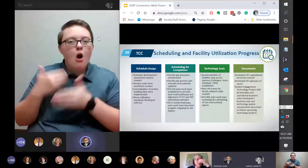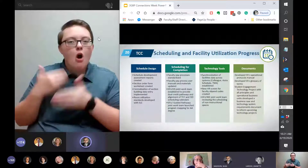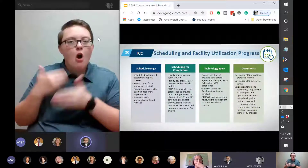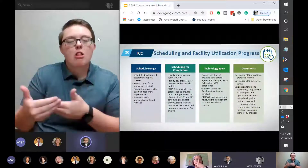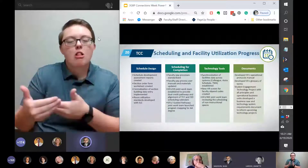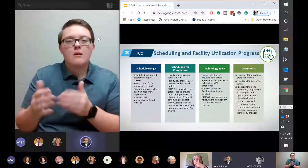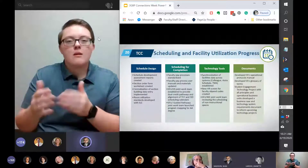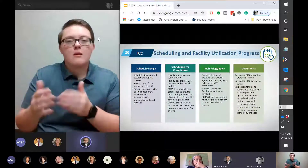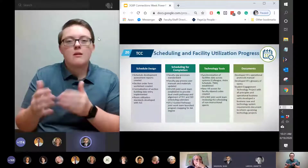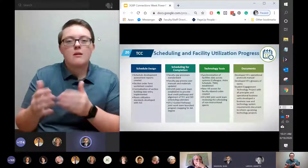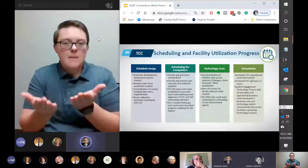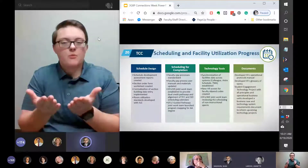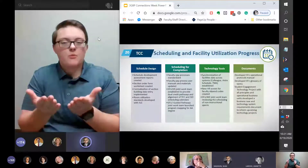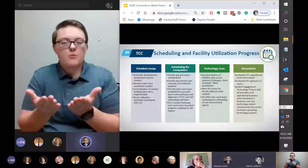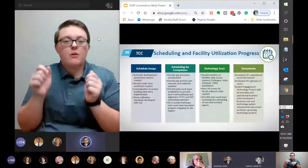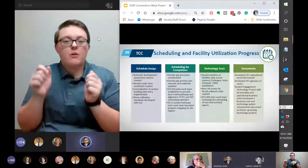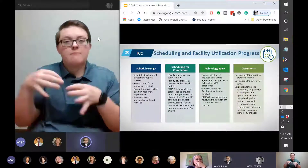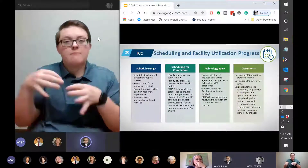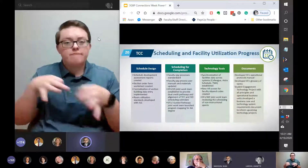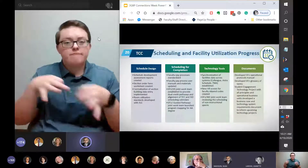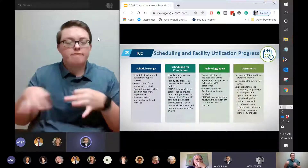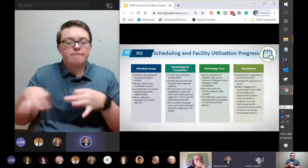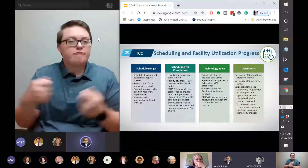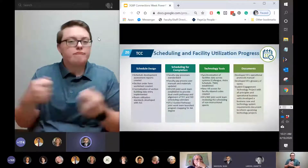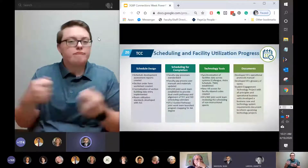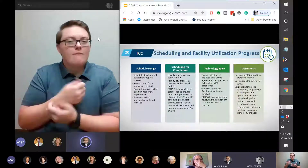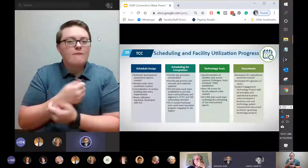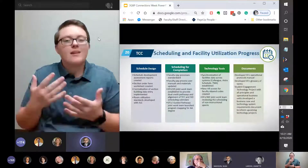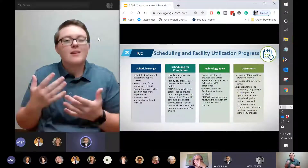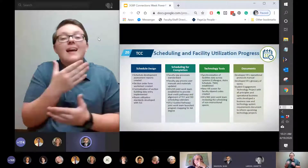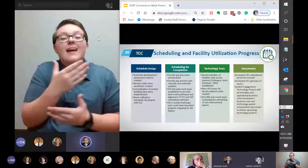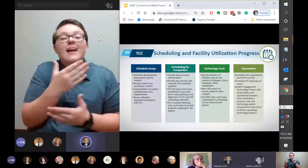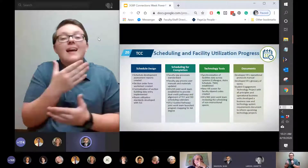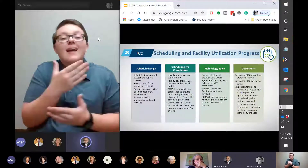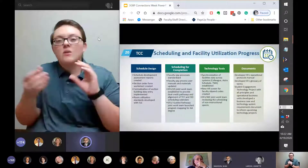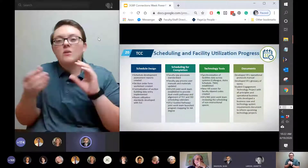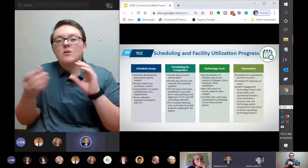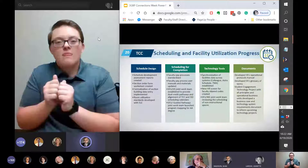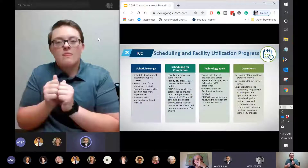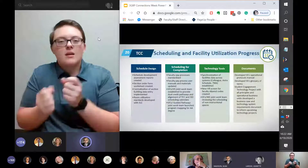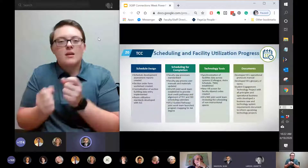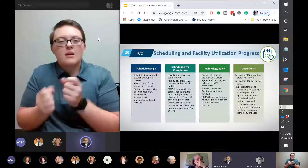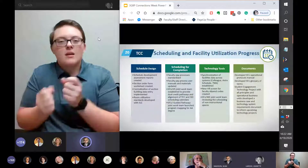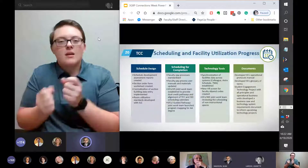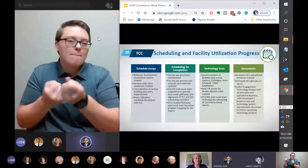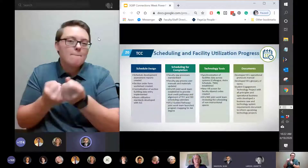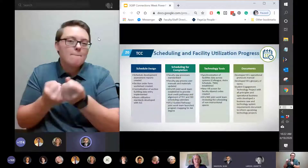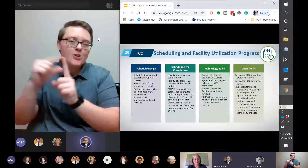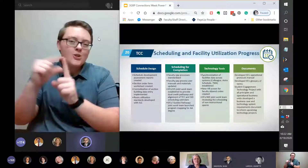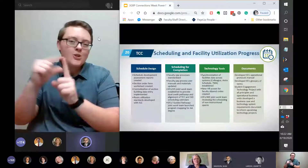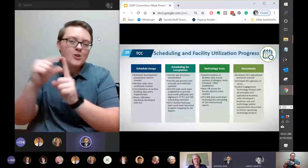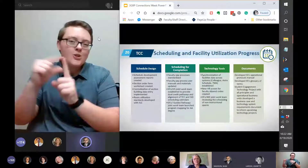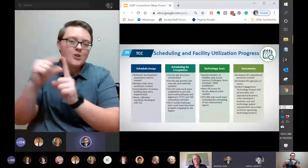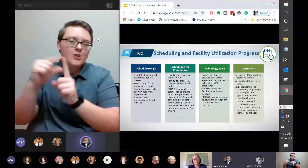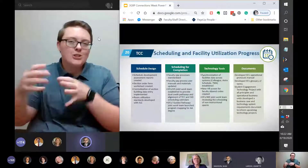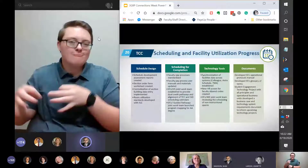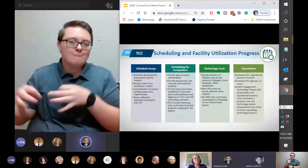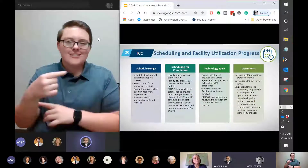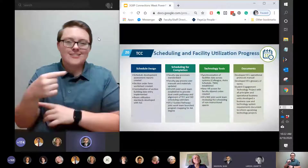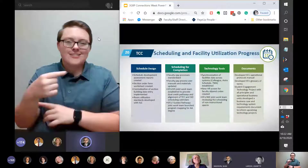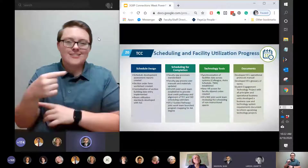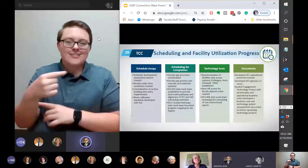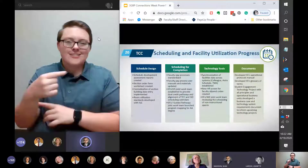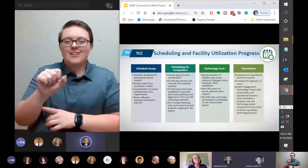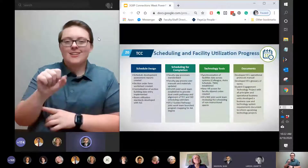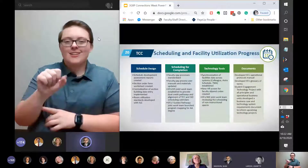facilities utilization practices, along with a supporting terminology glossary. And perhaps Dr.